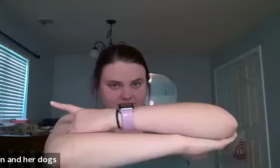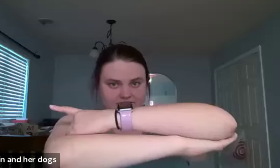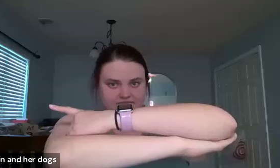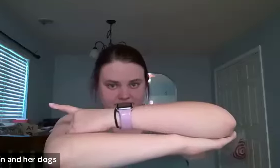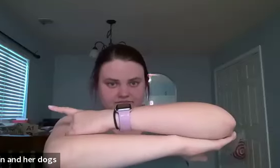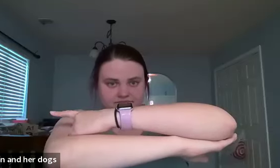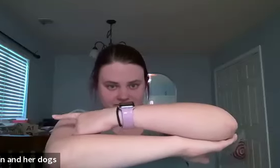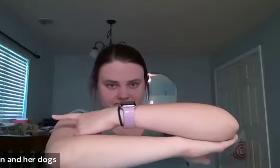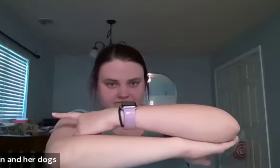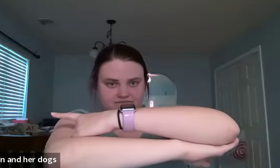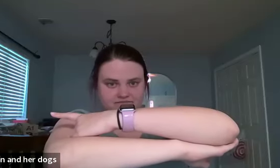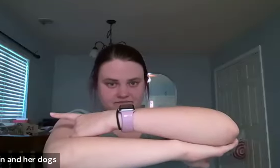Day.